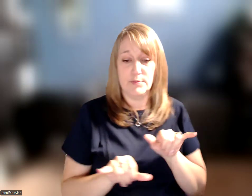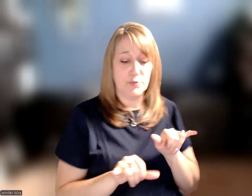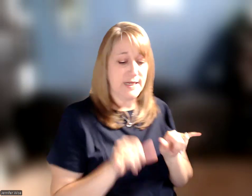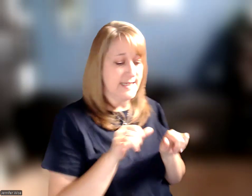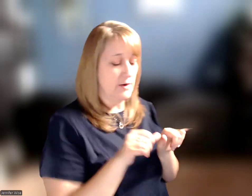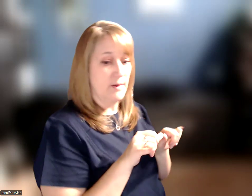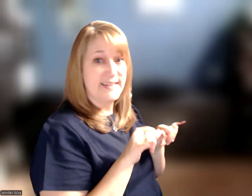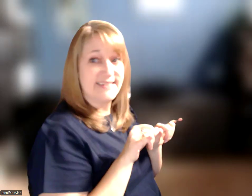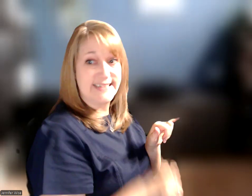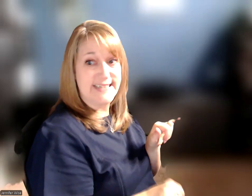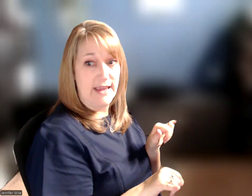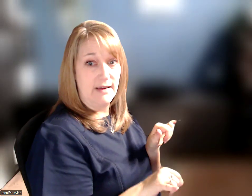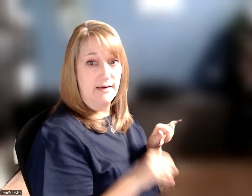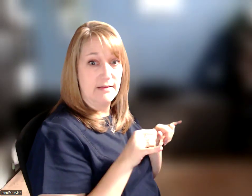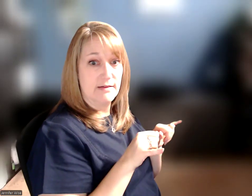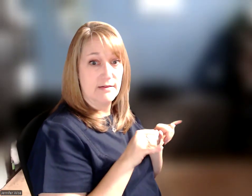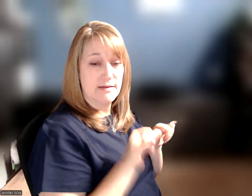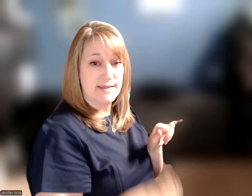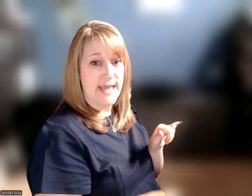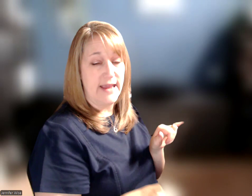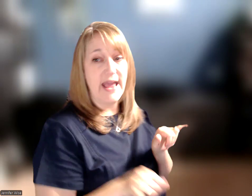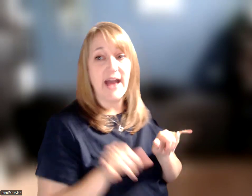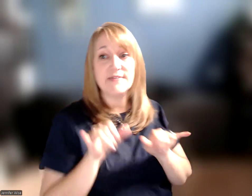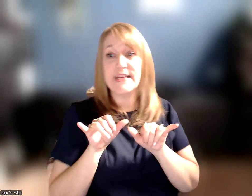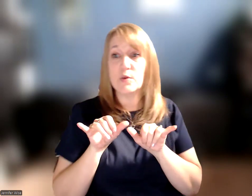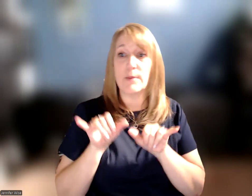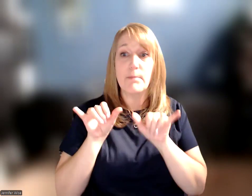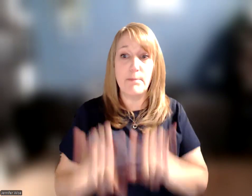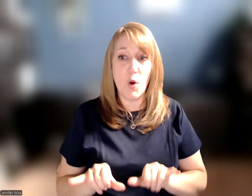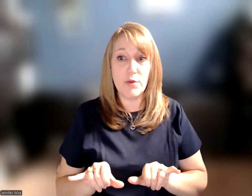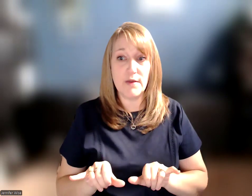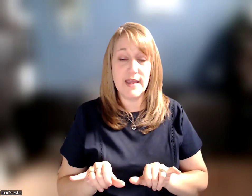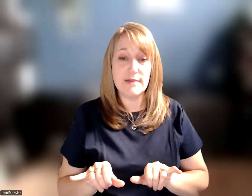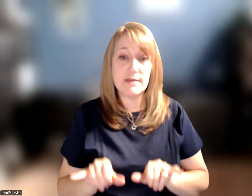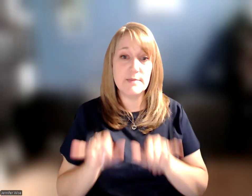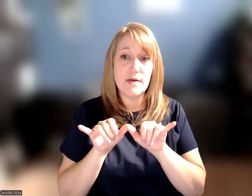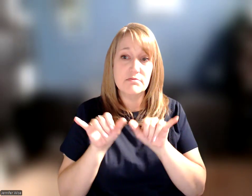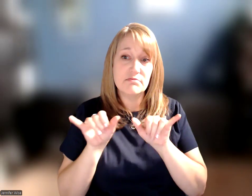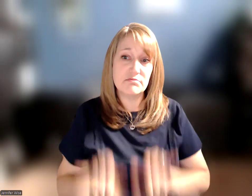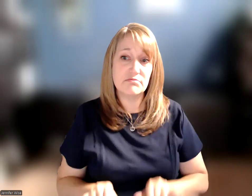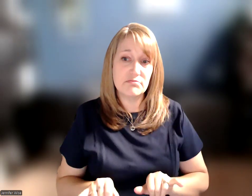bring it down a little bit. Stay, stay. I have seen it where both of the hands come down,